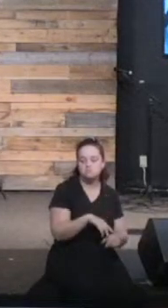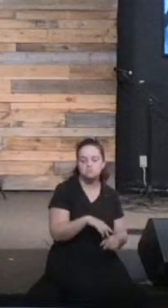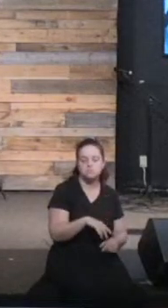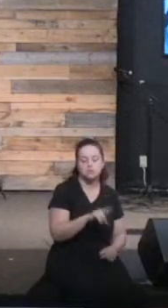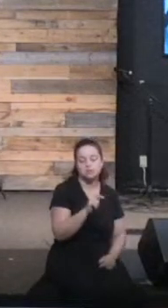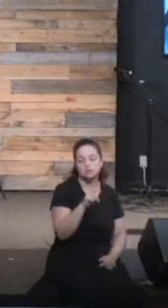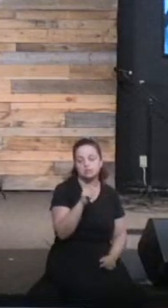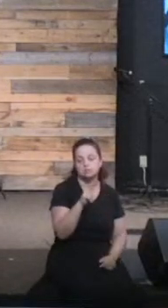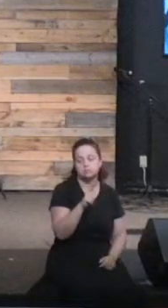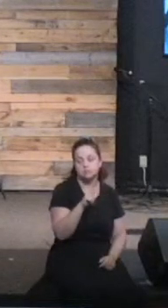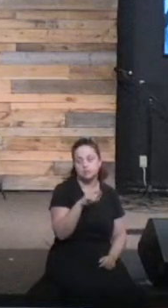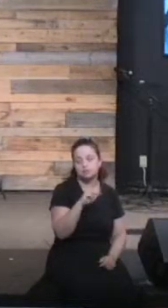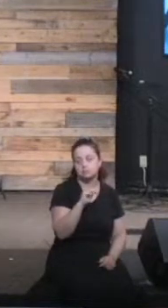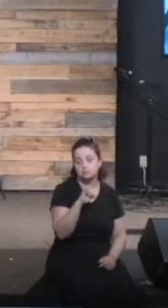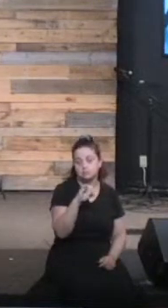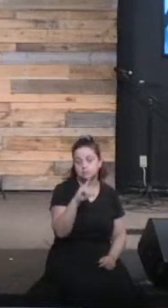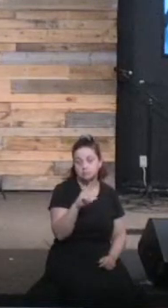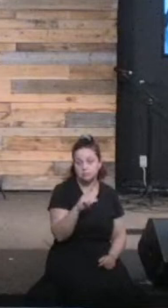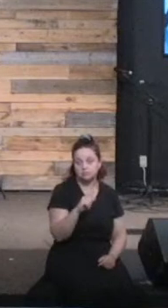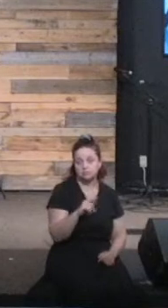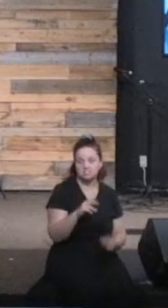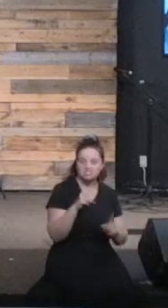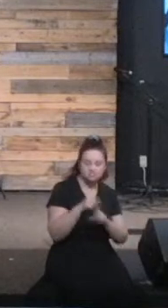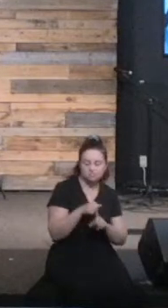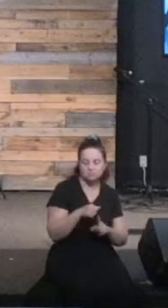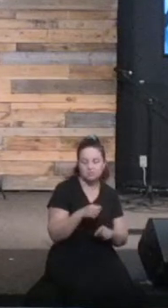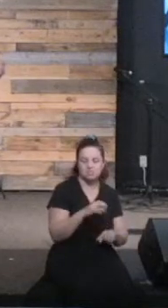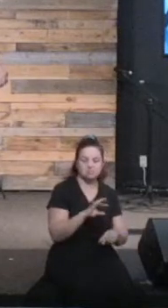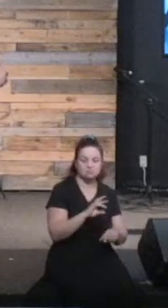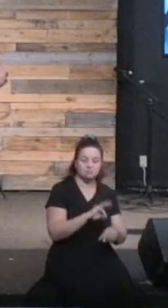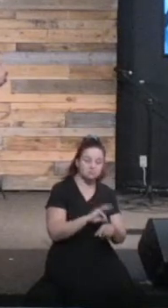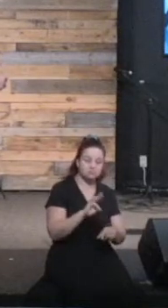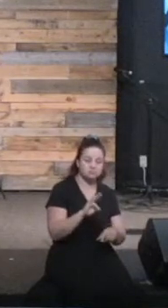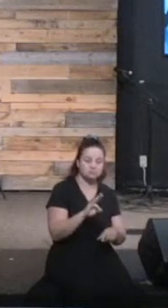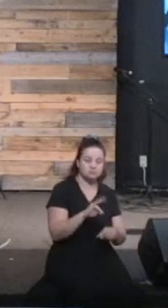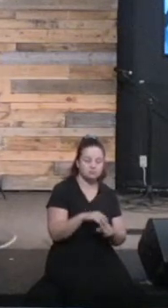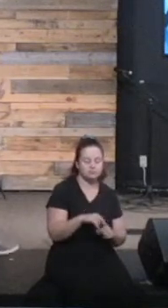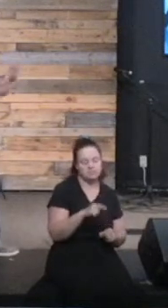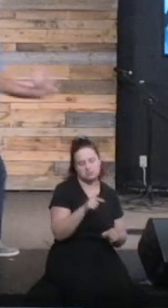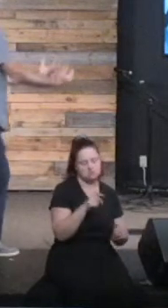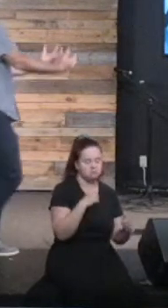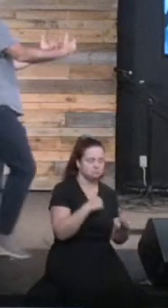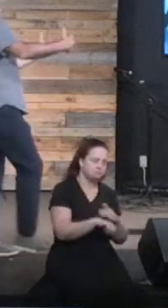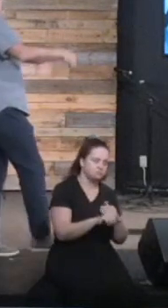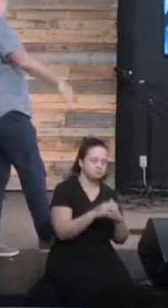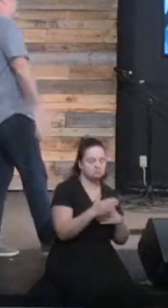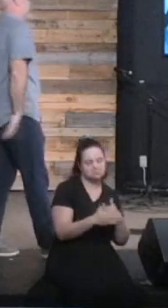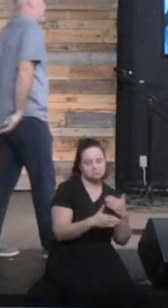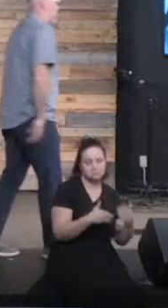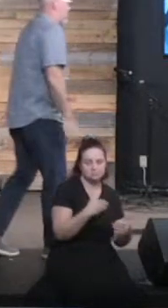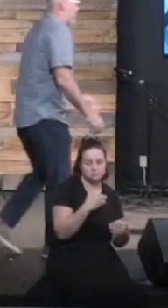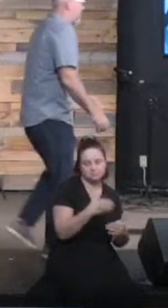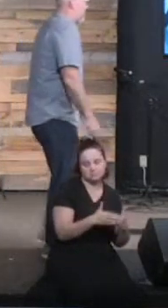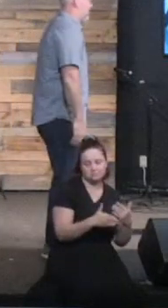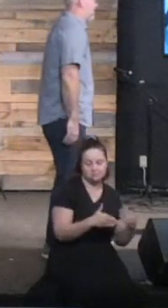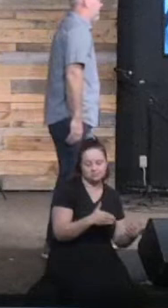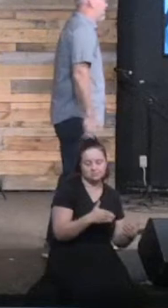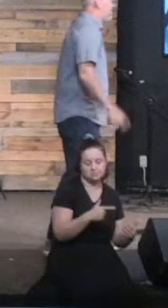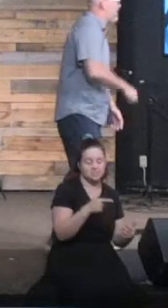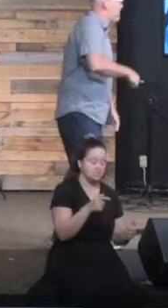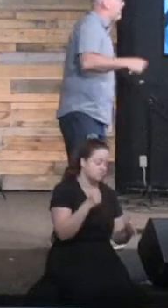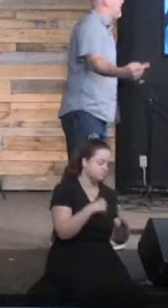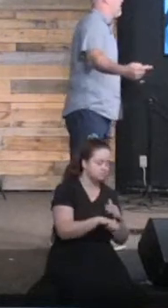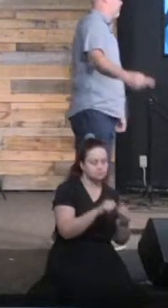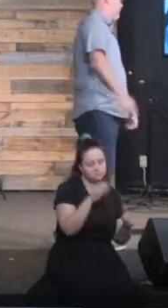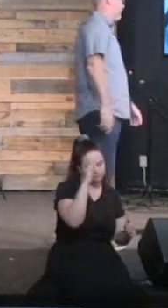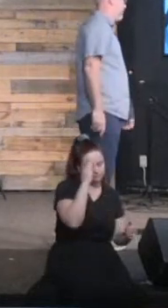they were bearing the best they could do was bear he bore a son